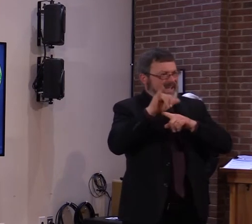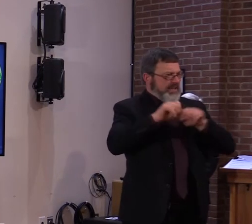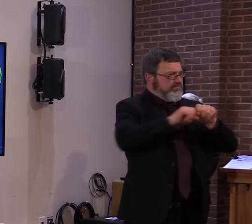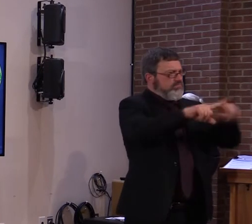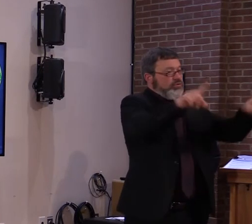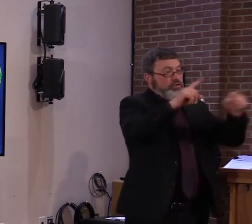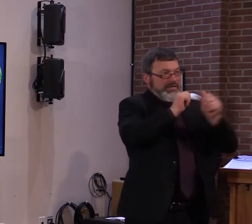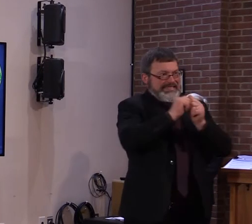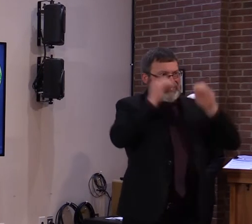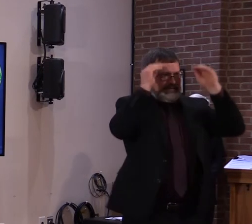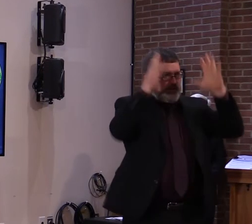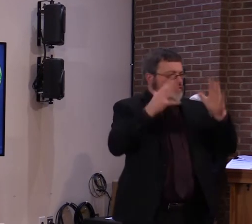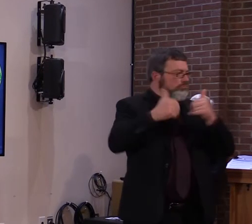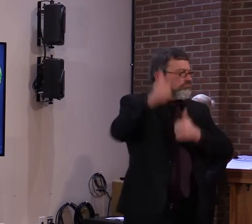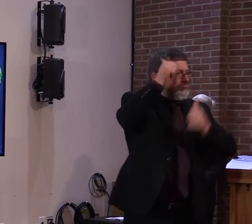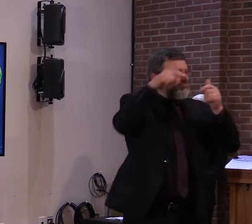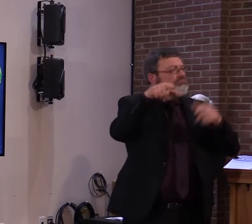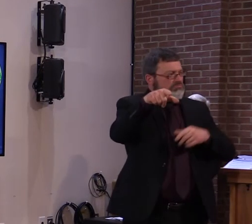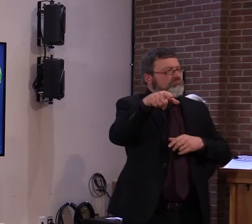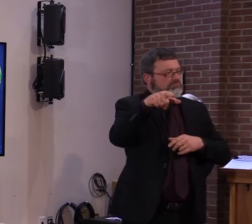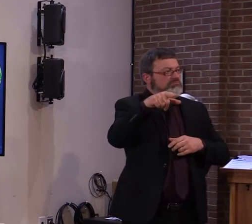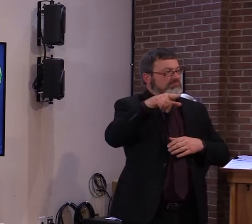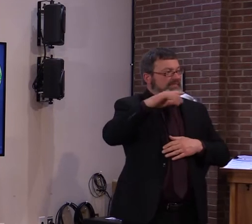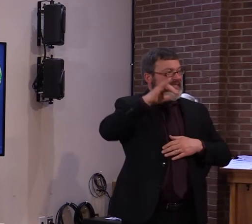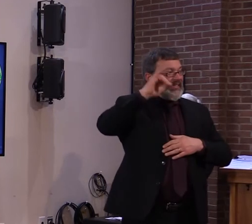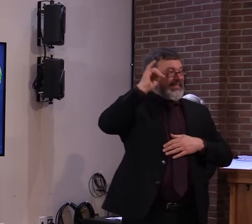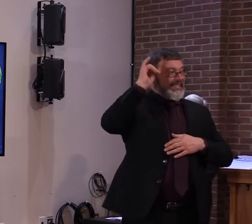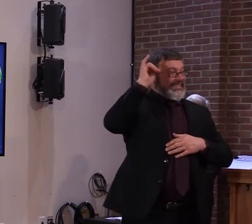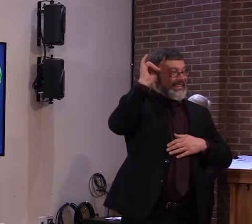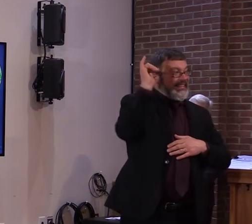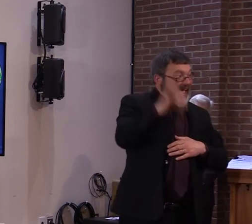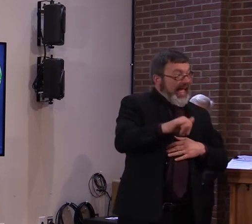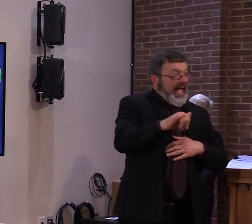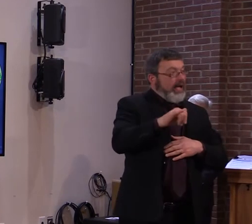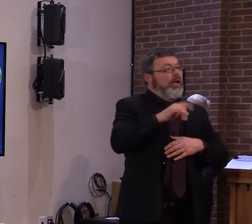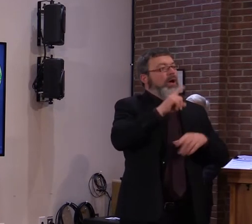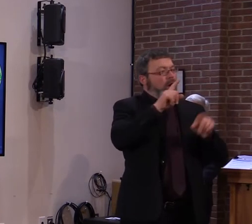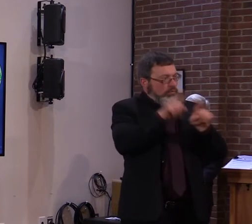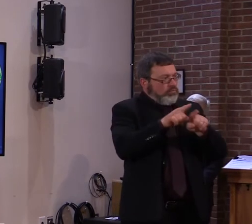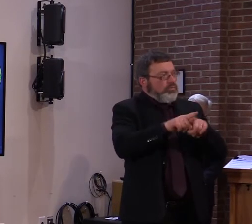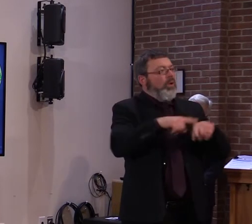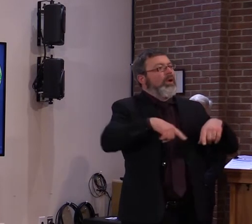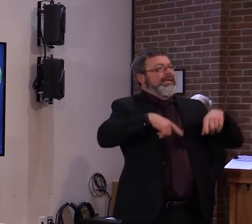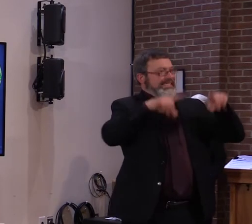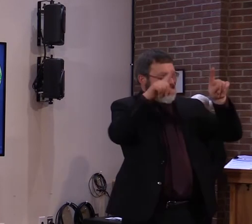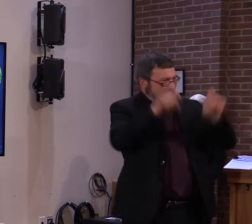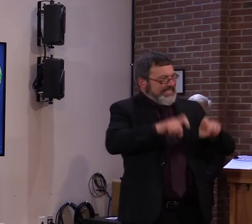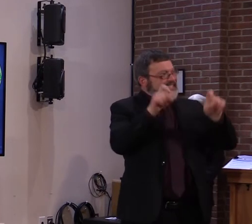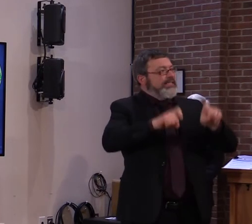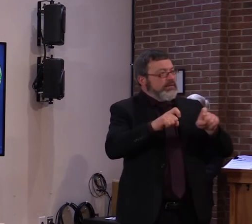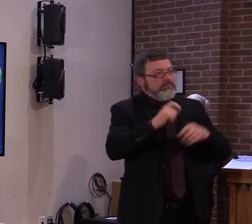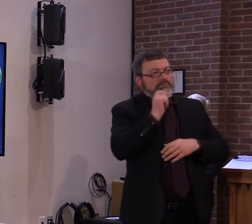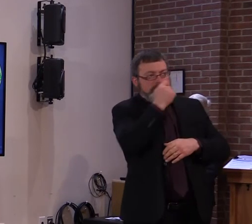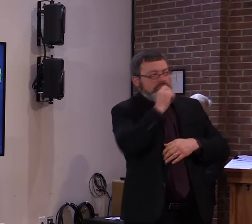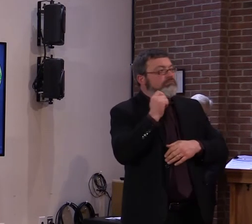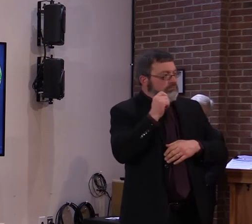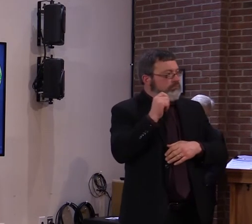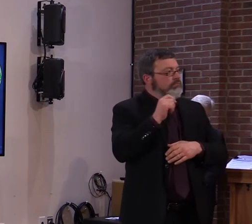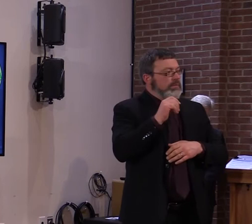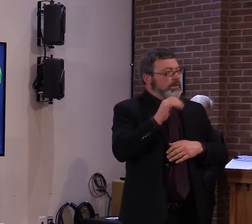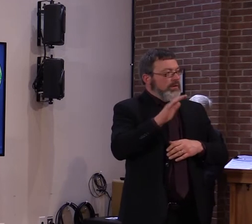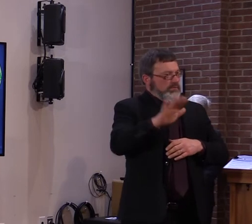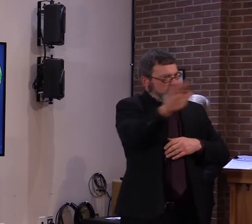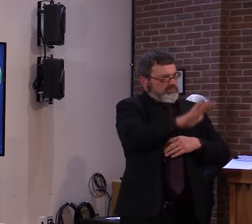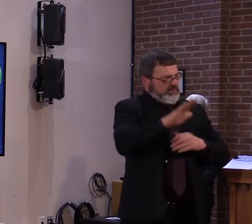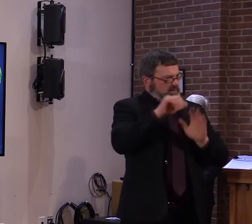may have been tested, which is truly a remarkable and gratifying turnout. This is all to say, it takes a lot of